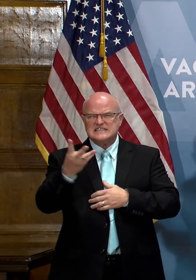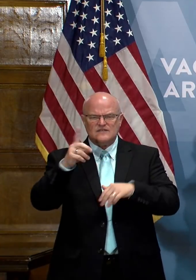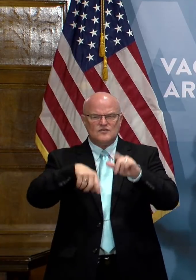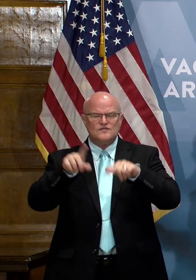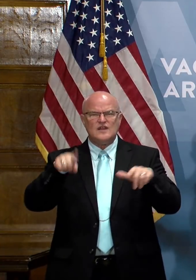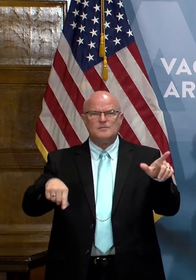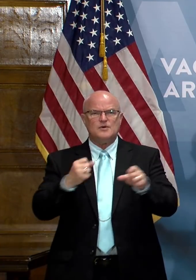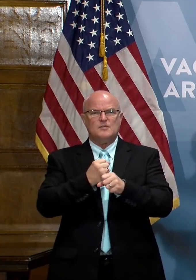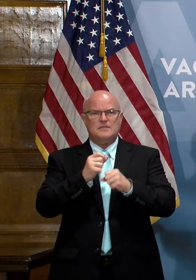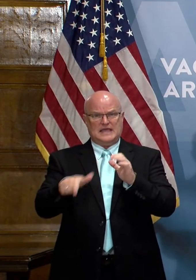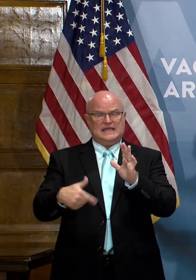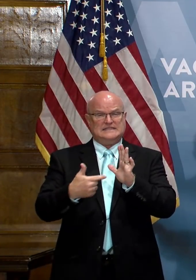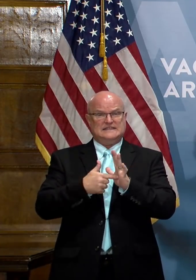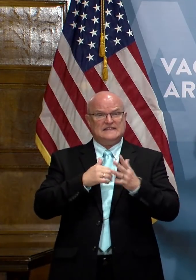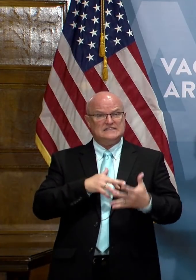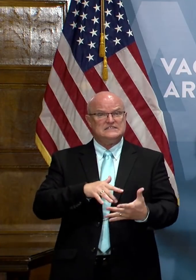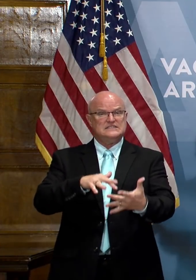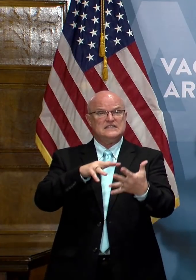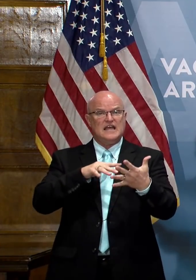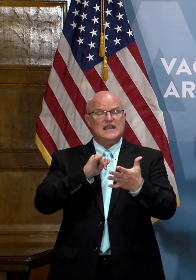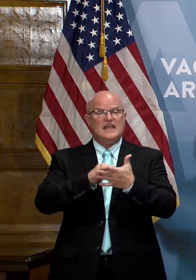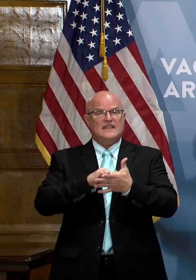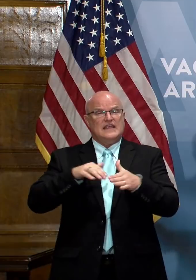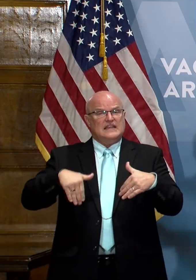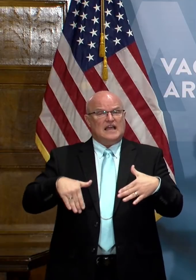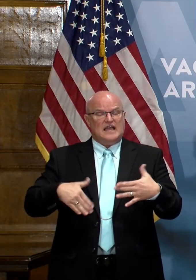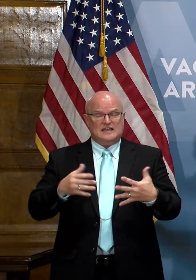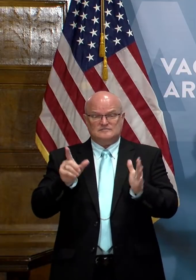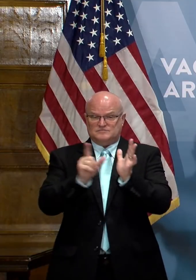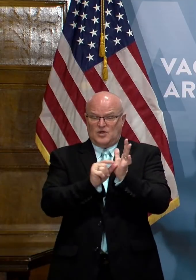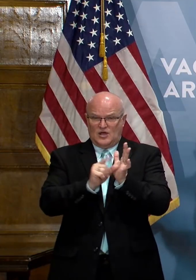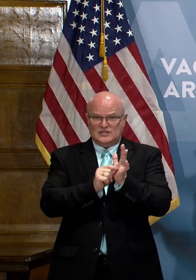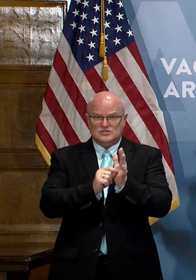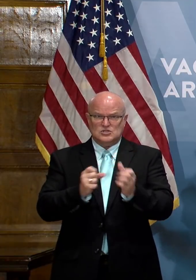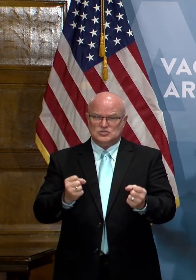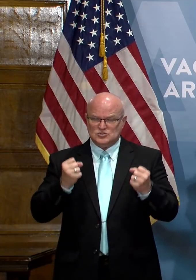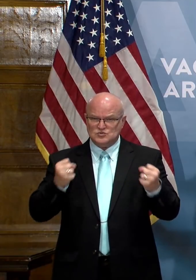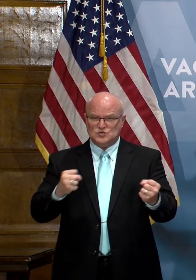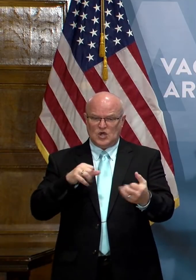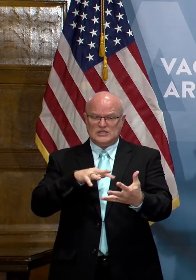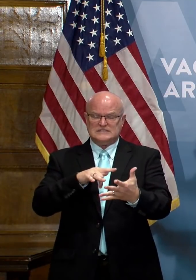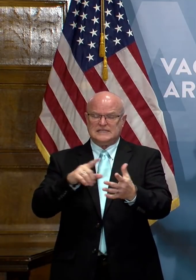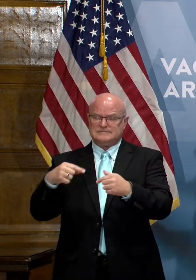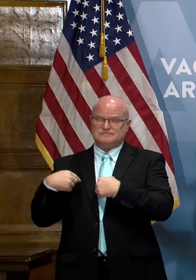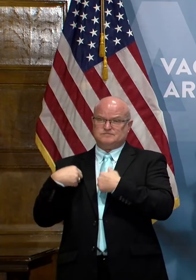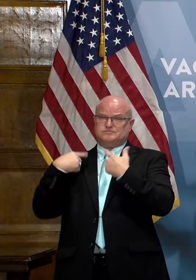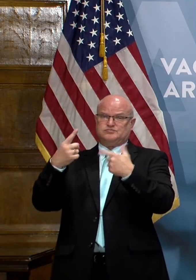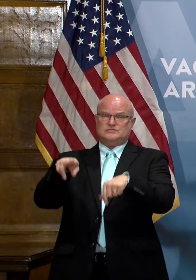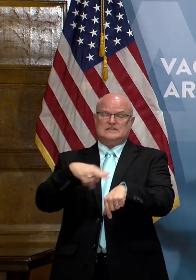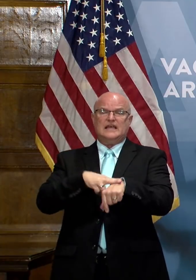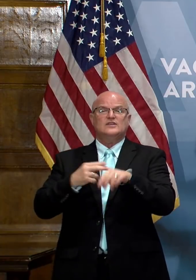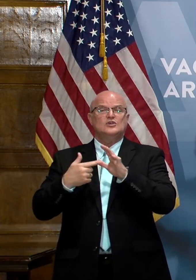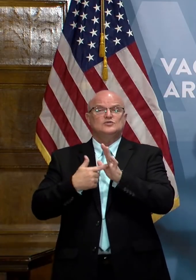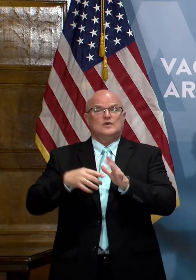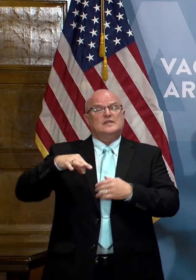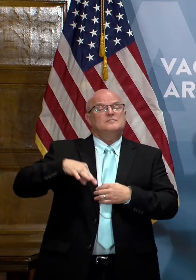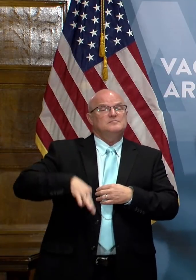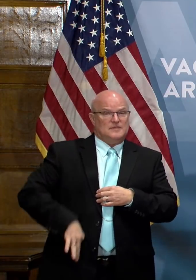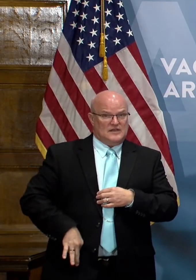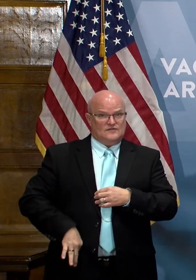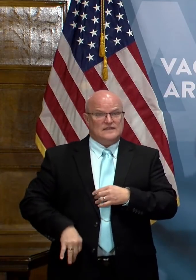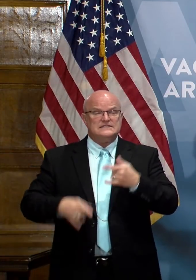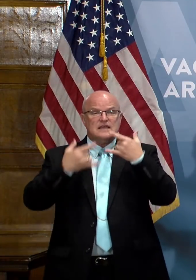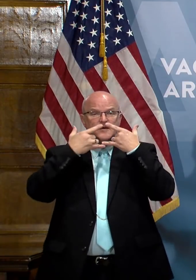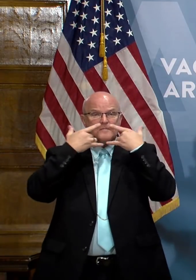variables, which makes this study that has not yet been published the strongest study to date nationally showing the benefits